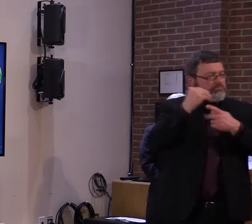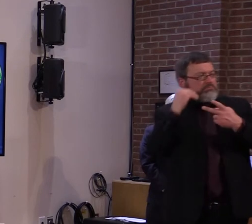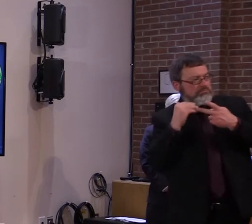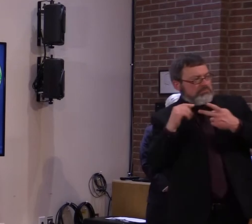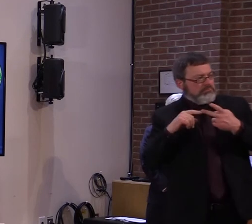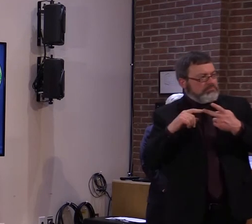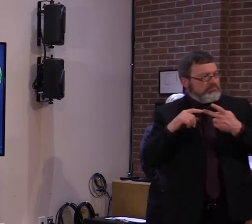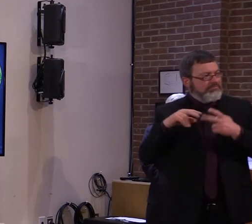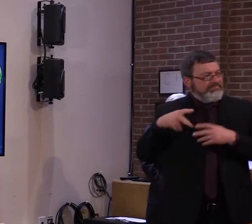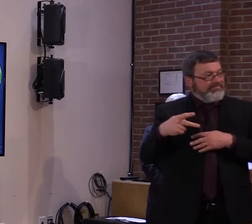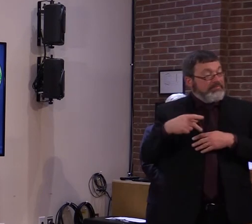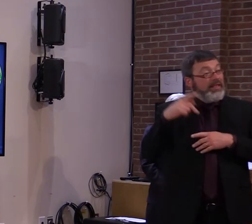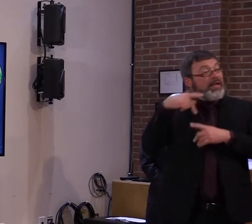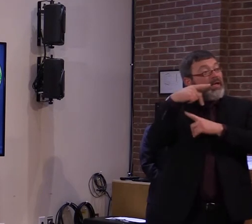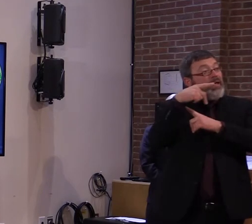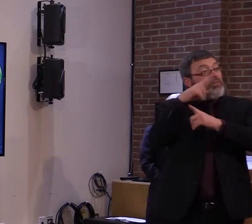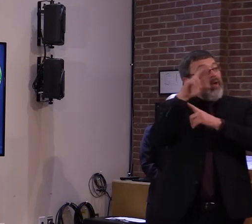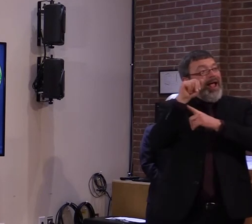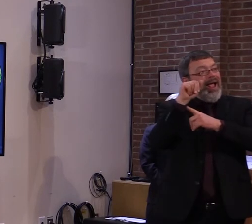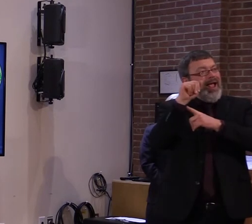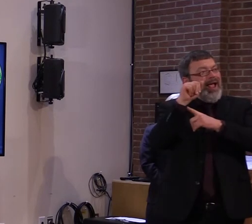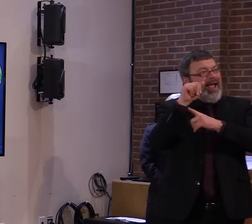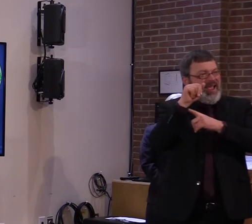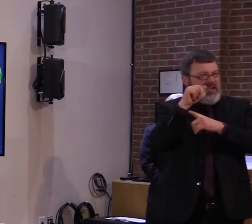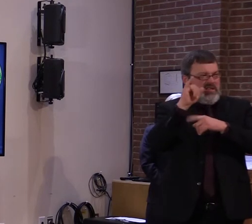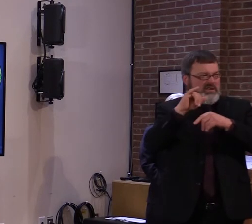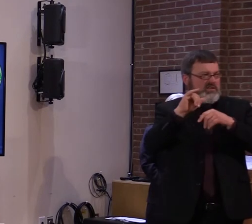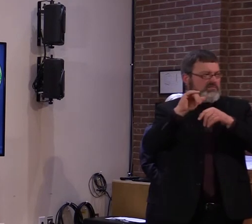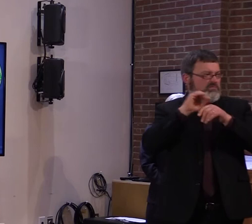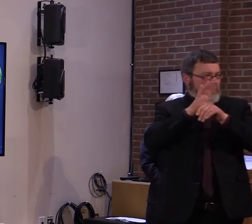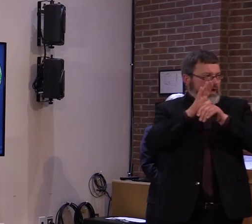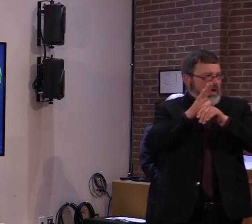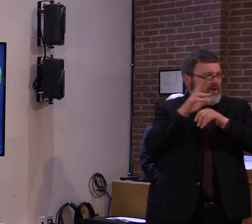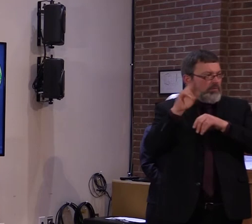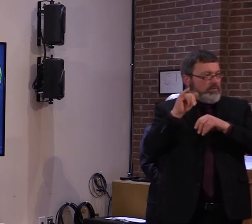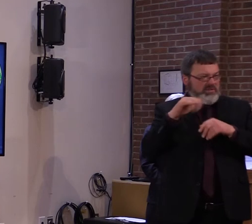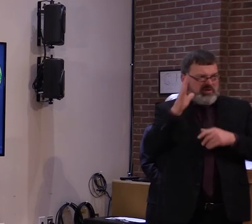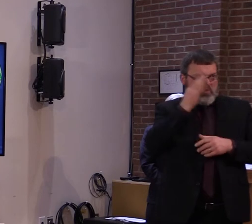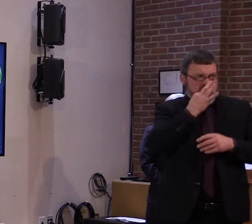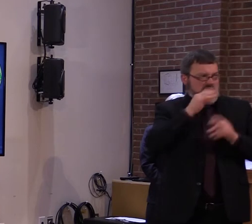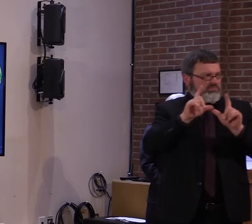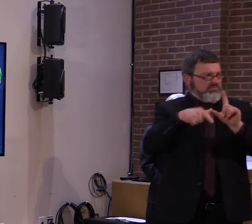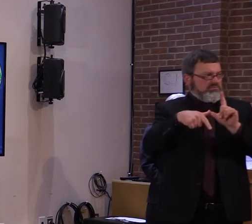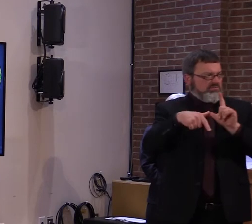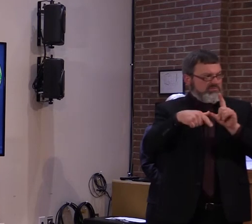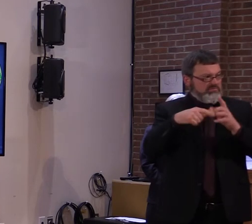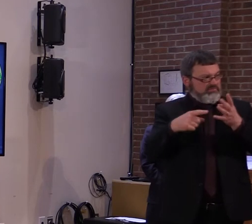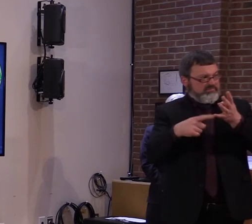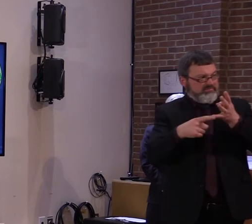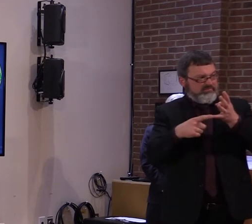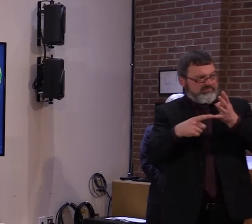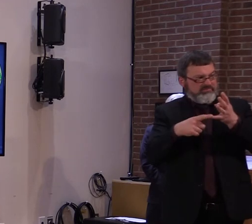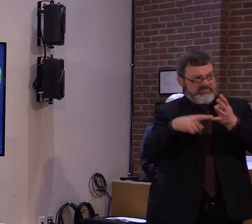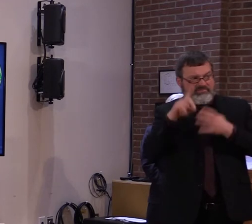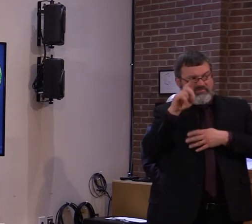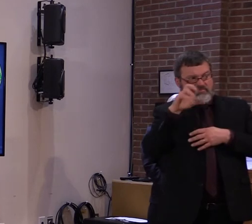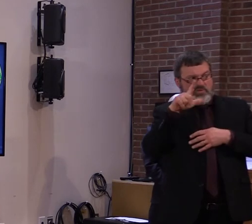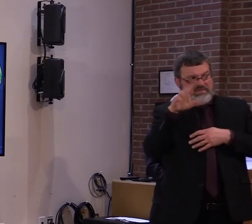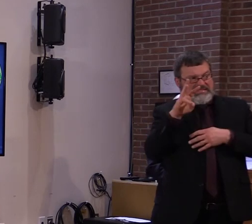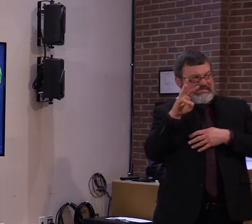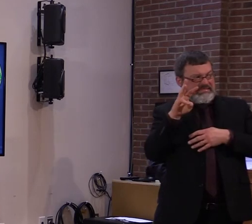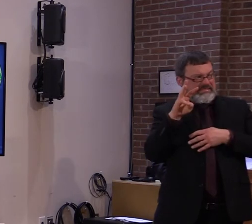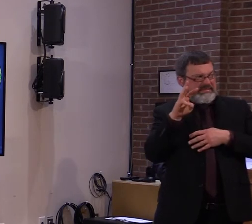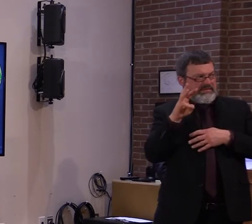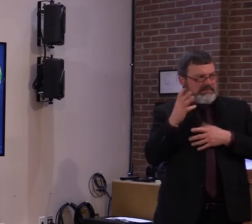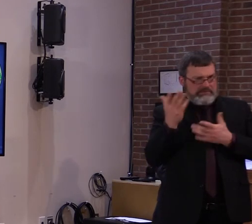further action from Congress, will expire on the 26th of December. How is the state